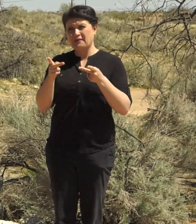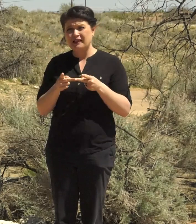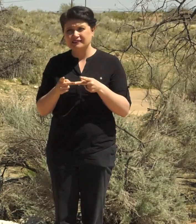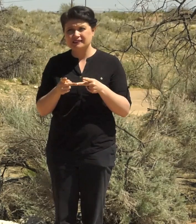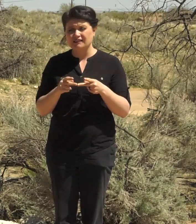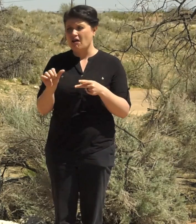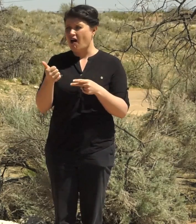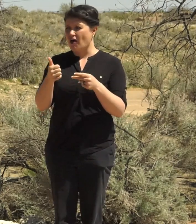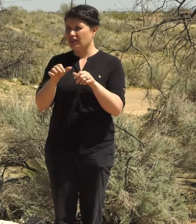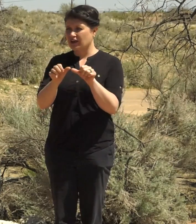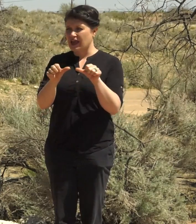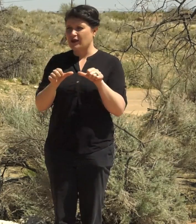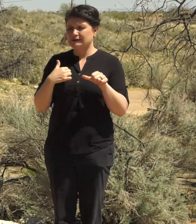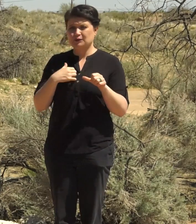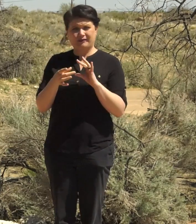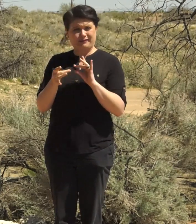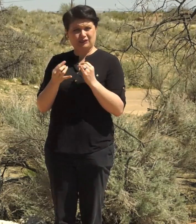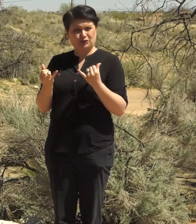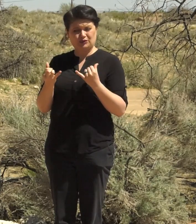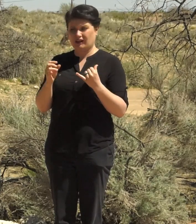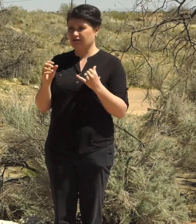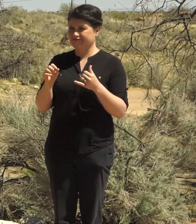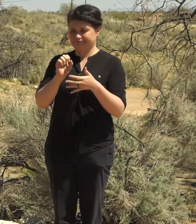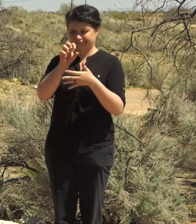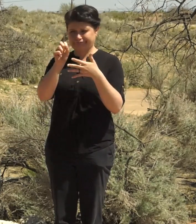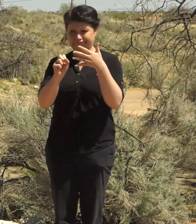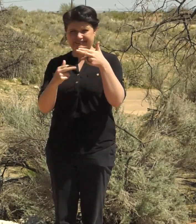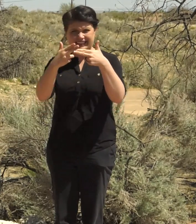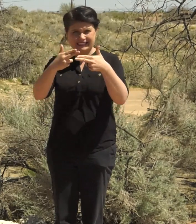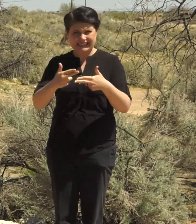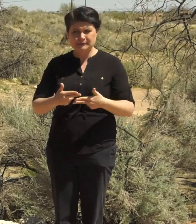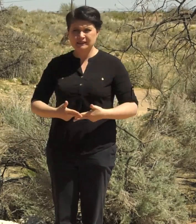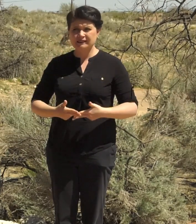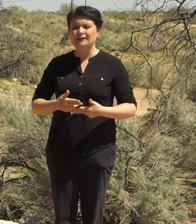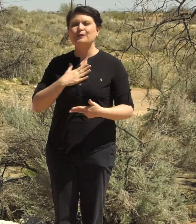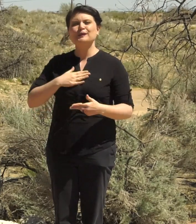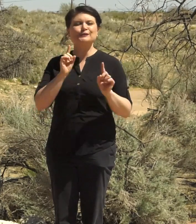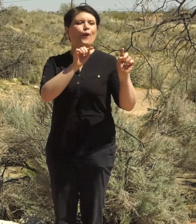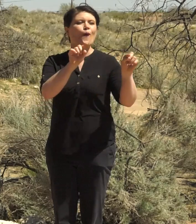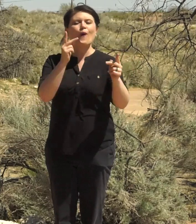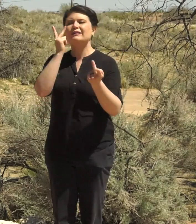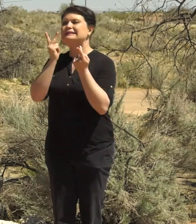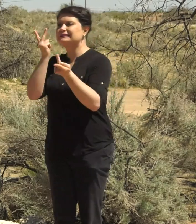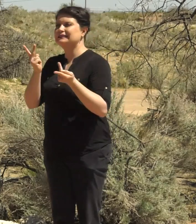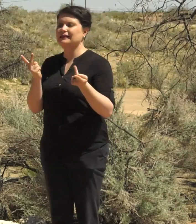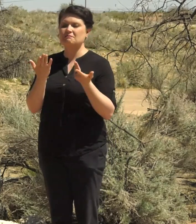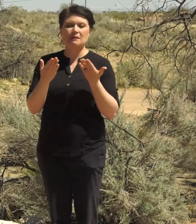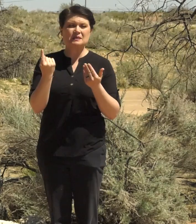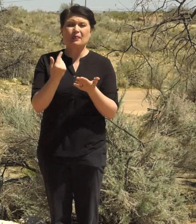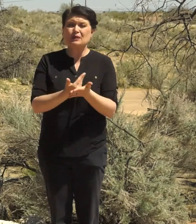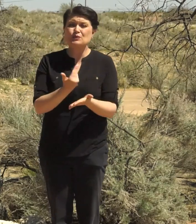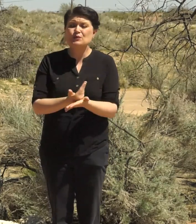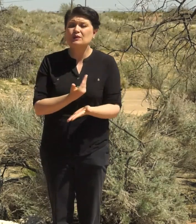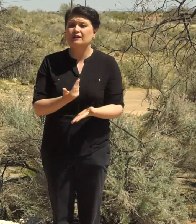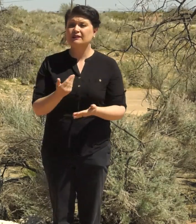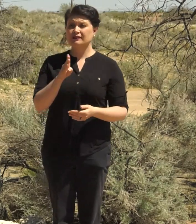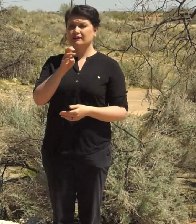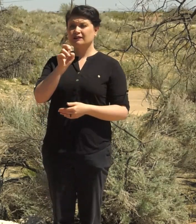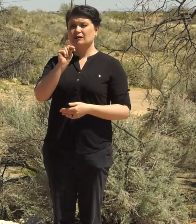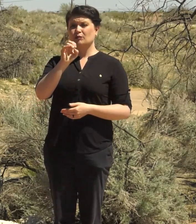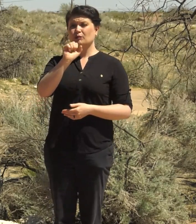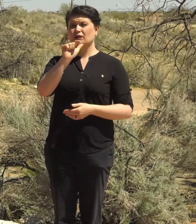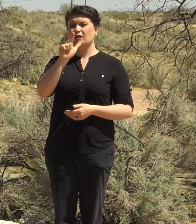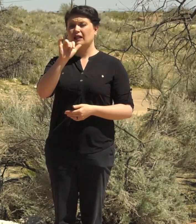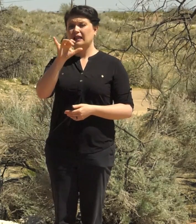spaces we mentioned today. Go out and explore on all of these spaces. We are Bernalillo